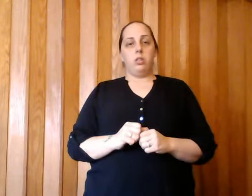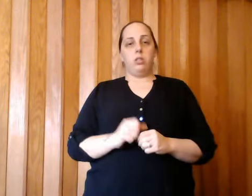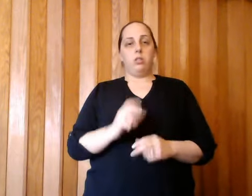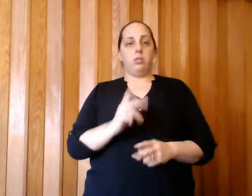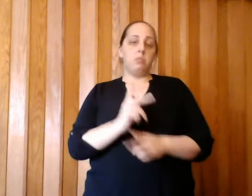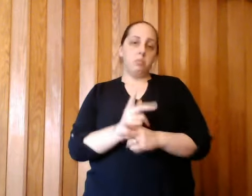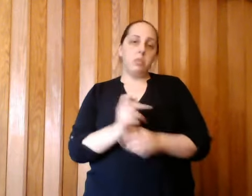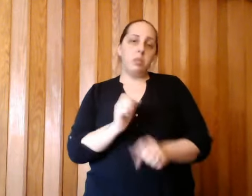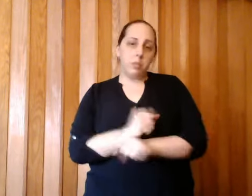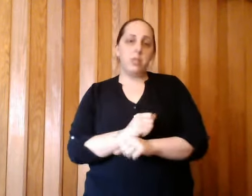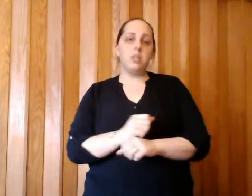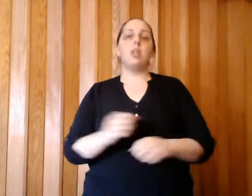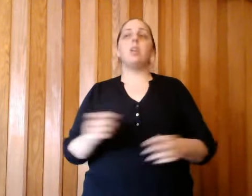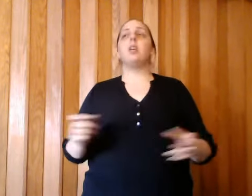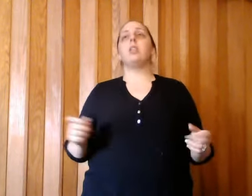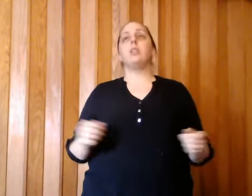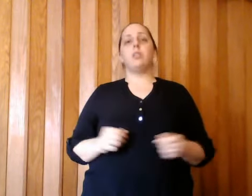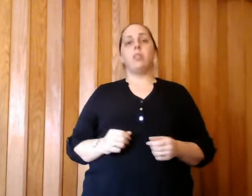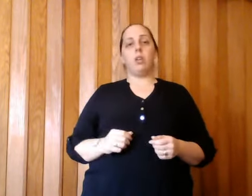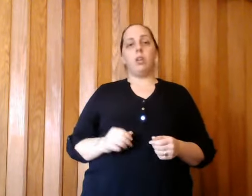outside. And so we have done that.